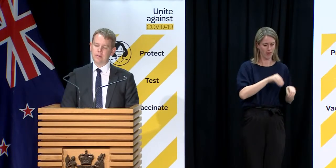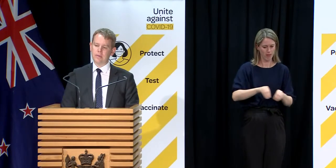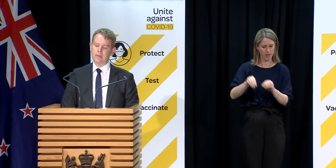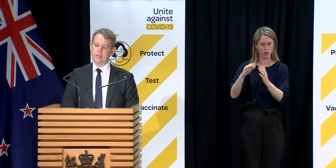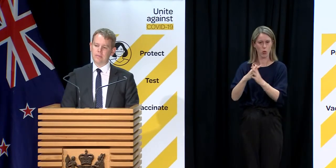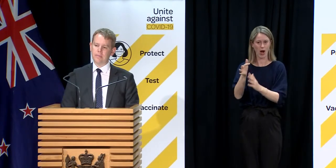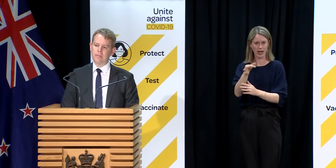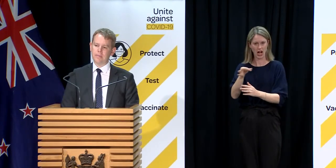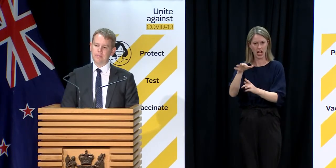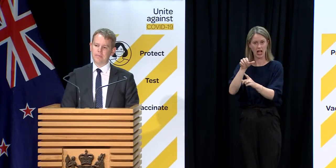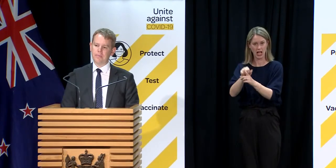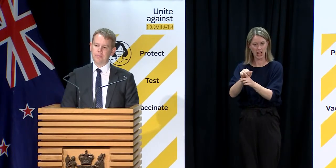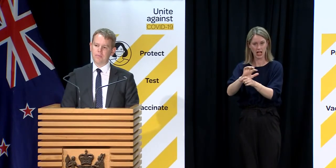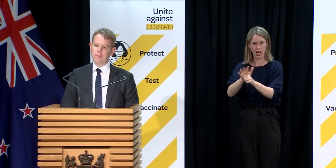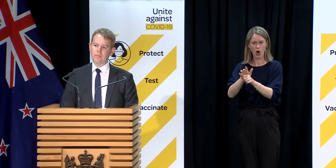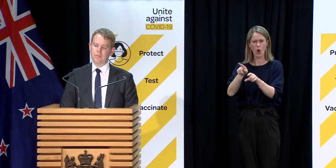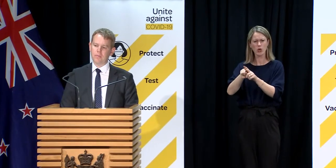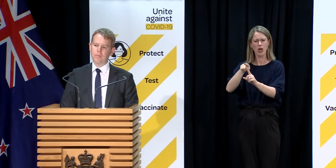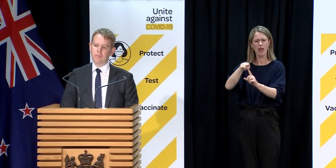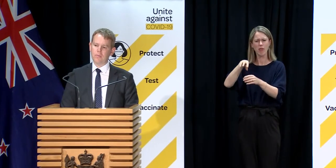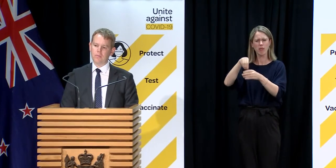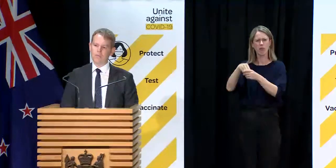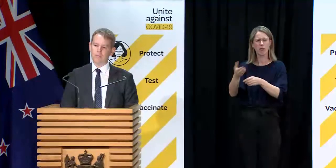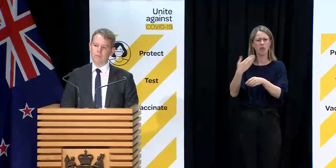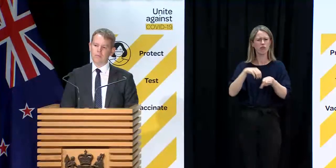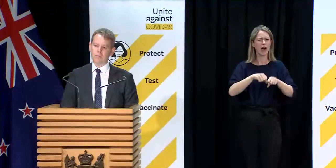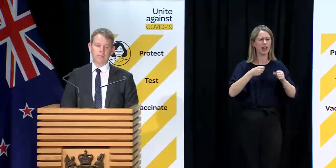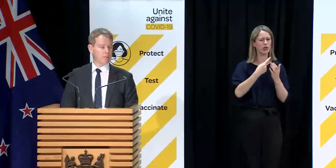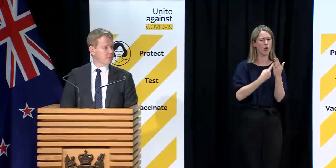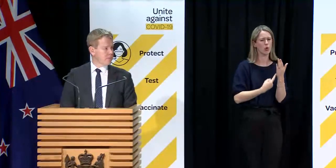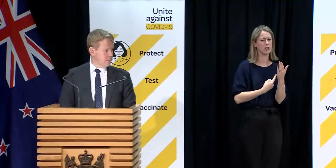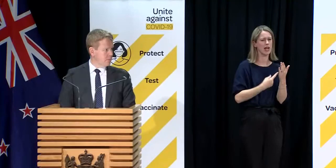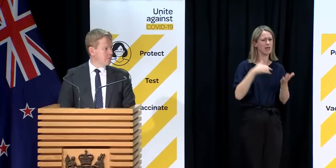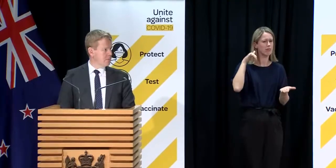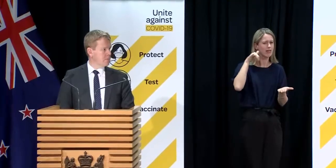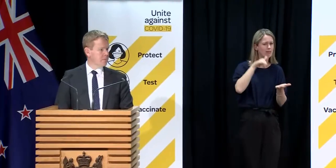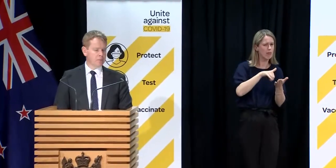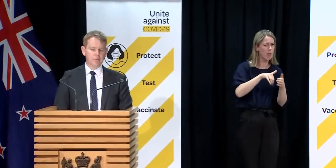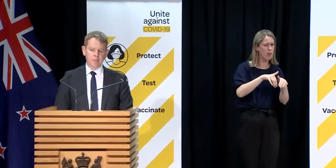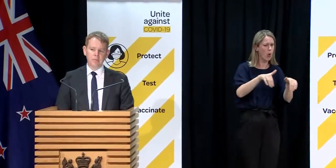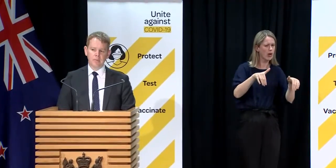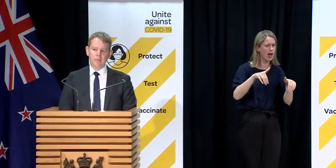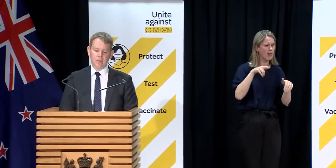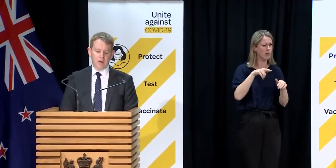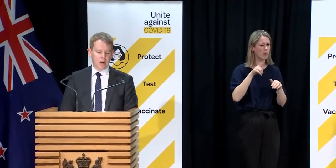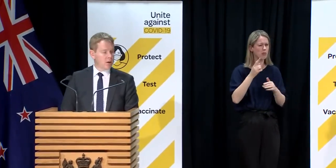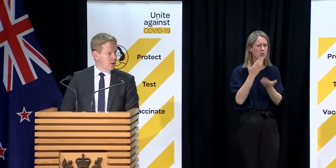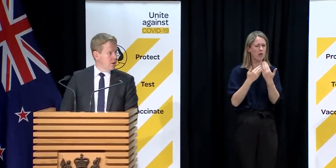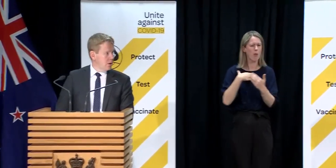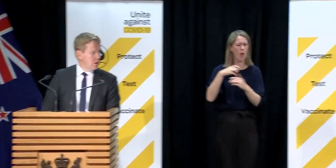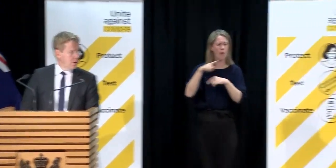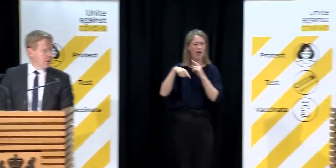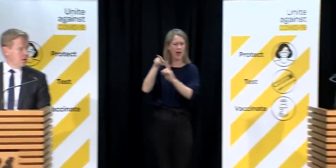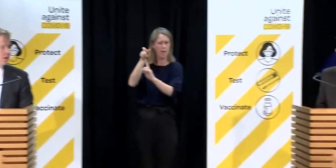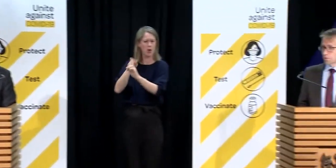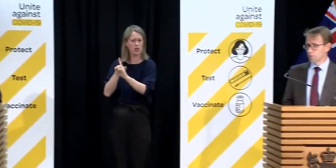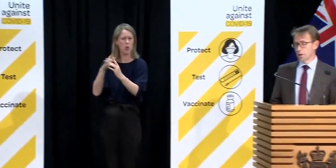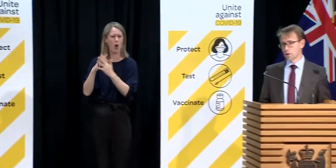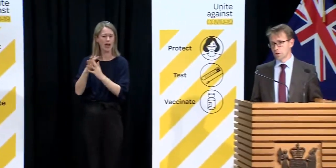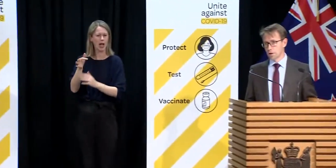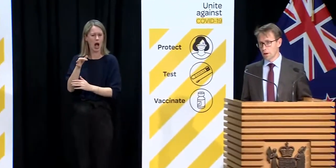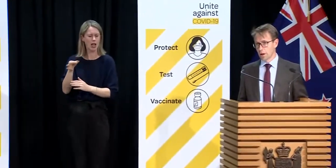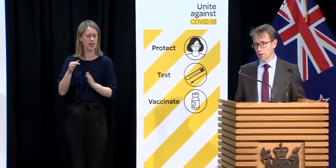we've also been told they've been involved in previous border breaches. What can you say about this case, and is that accurate? I can give you